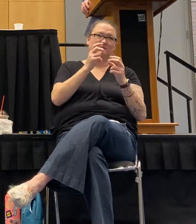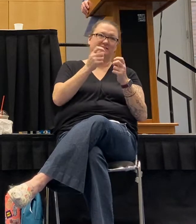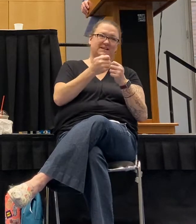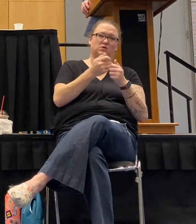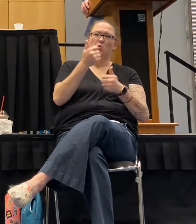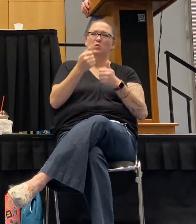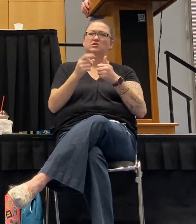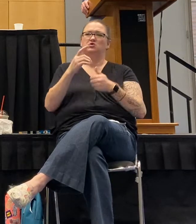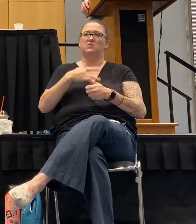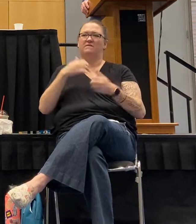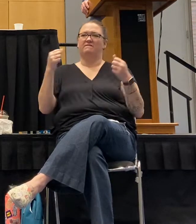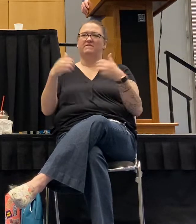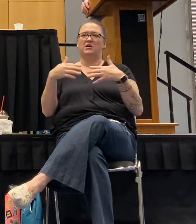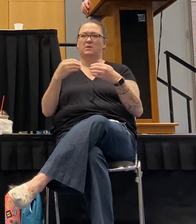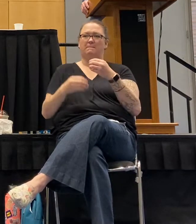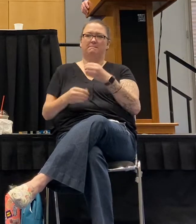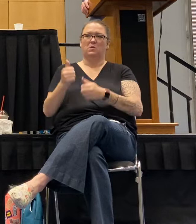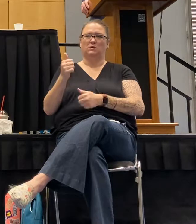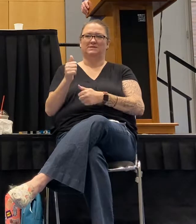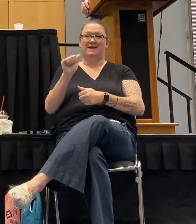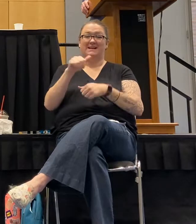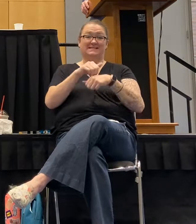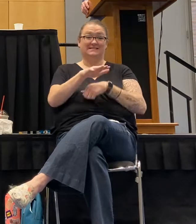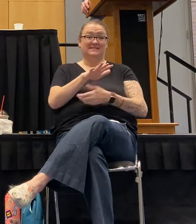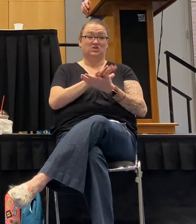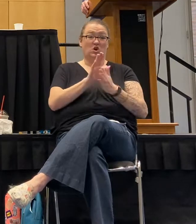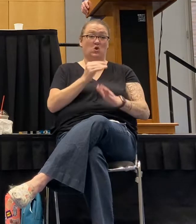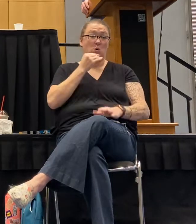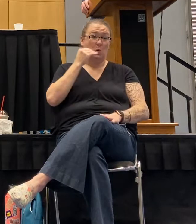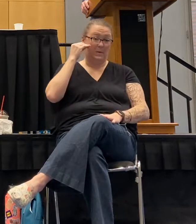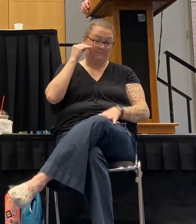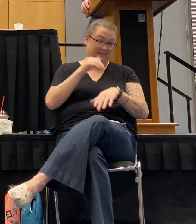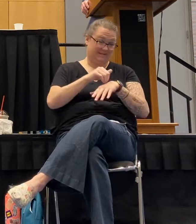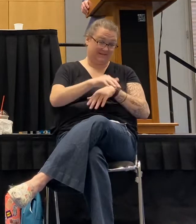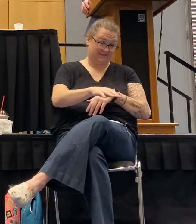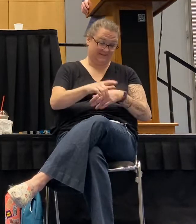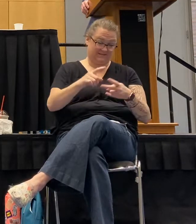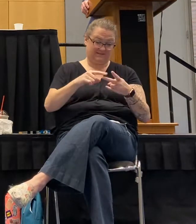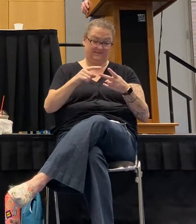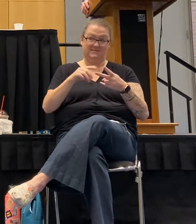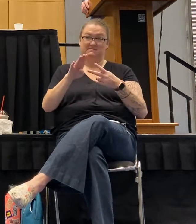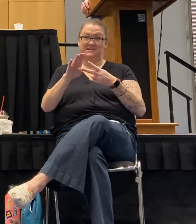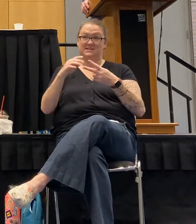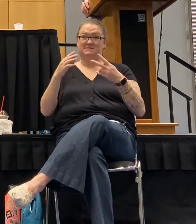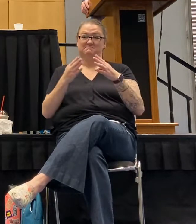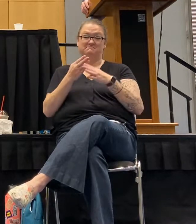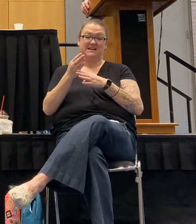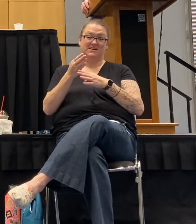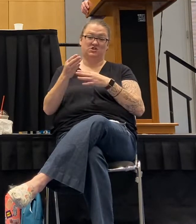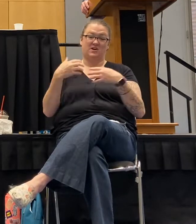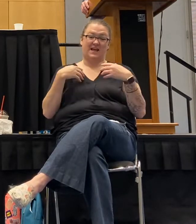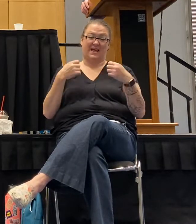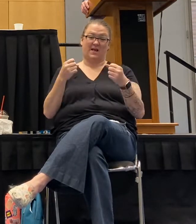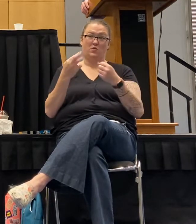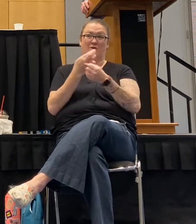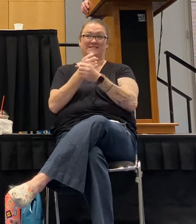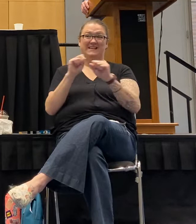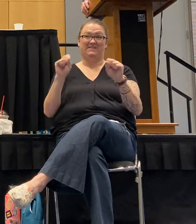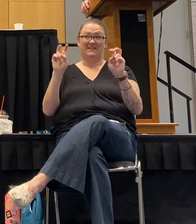fear most? A, sending a scholar home. B, a major health or safety incident with the